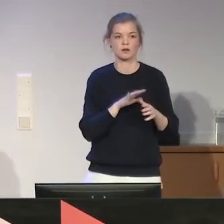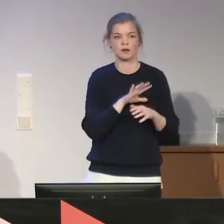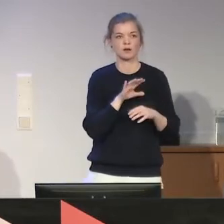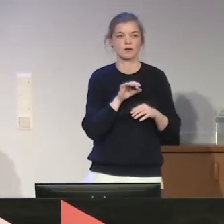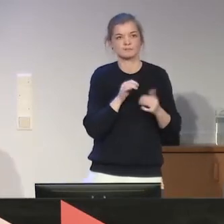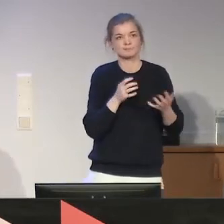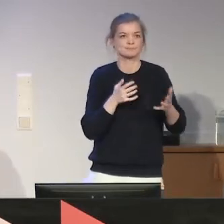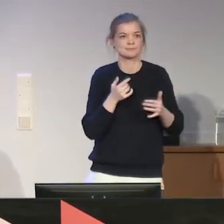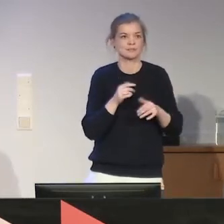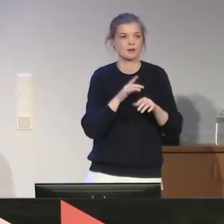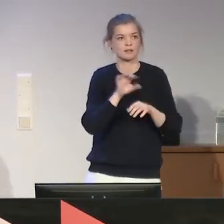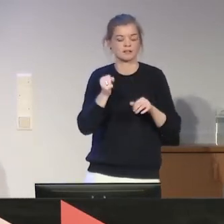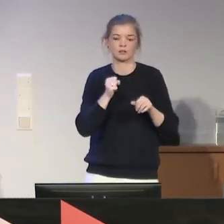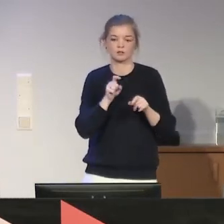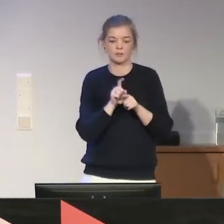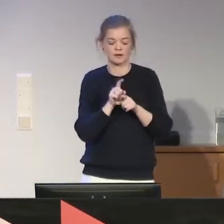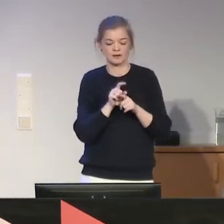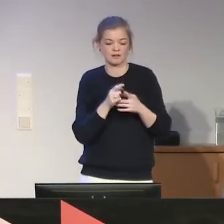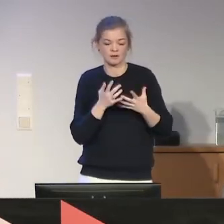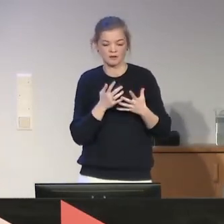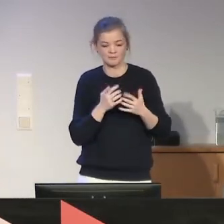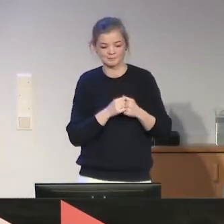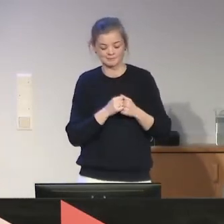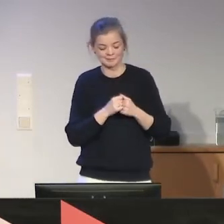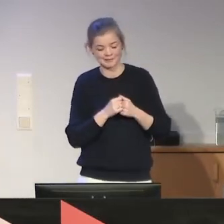the way we answer and.